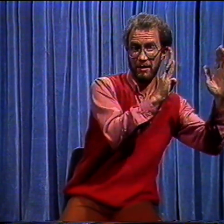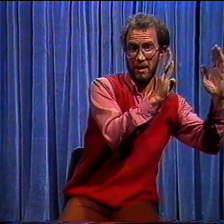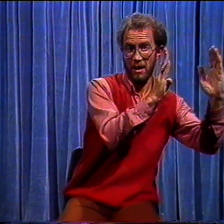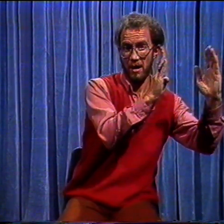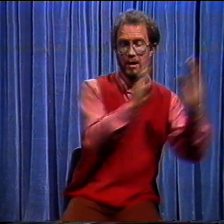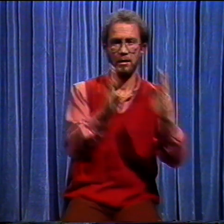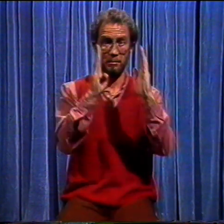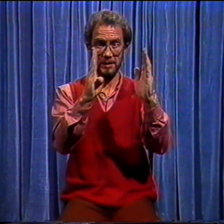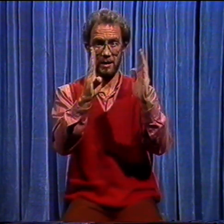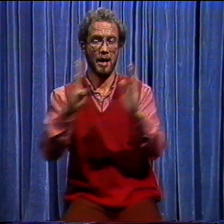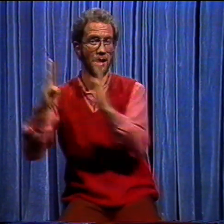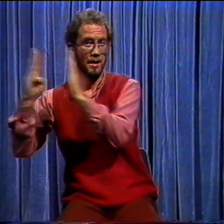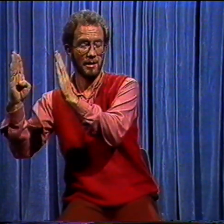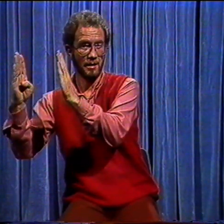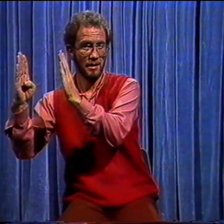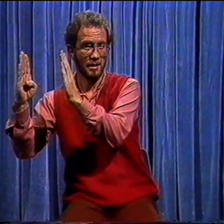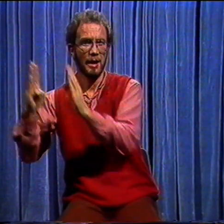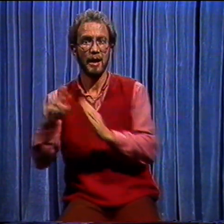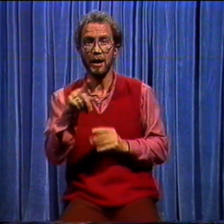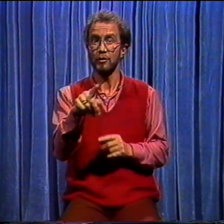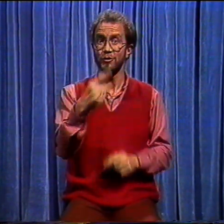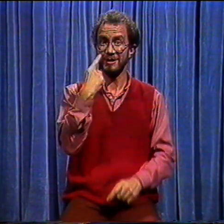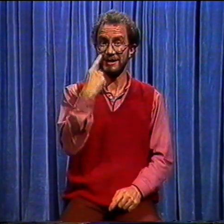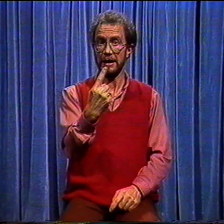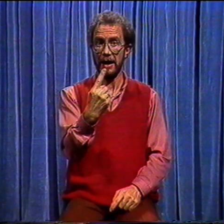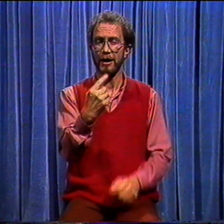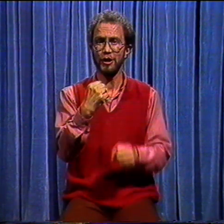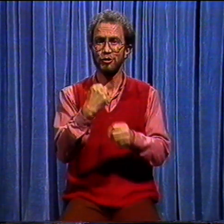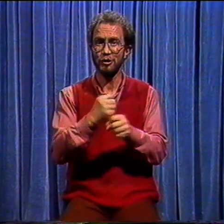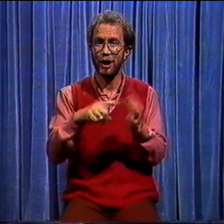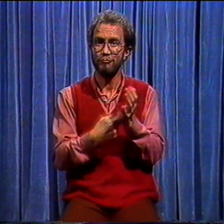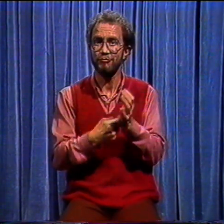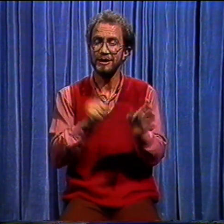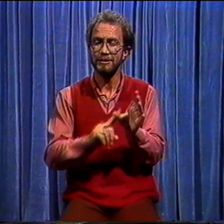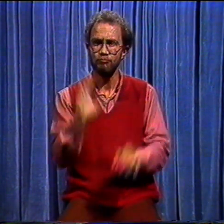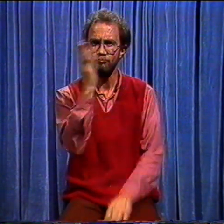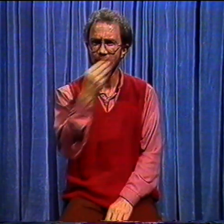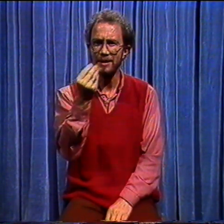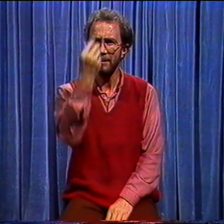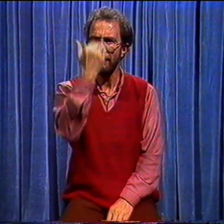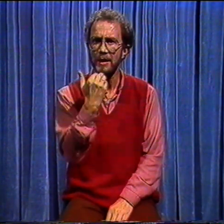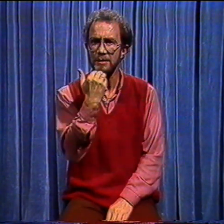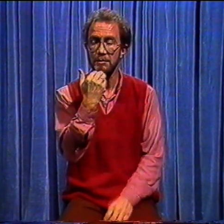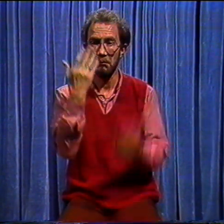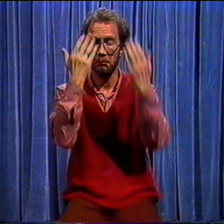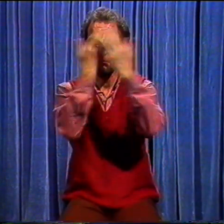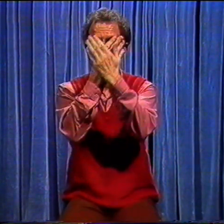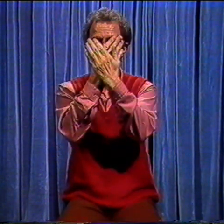see a piece, and a middle piece, and an end piece. And you'll see that Jerry's handsome face has been covered